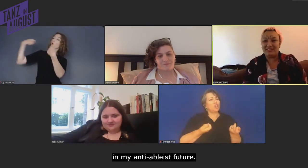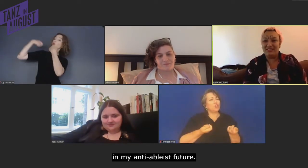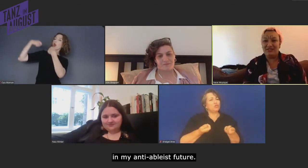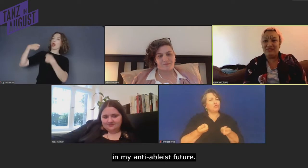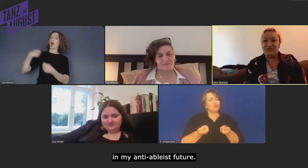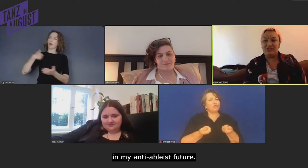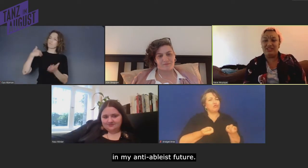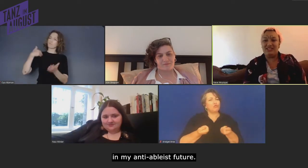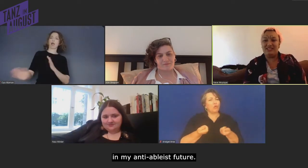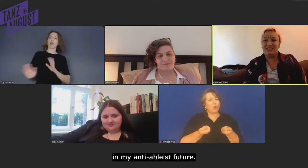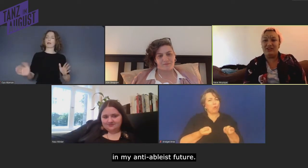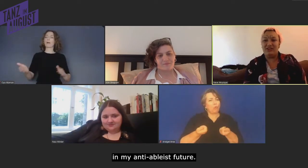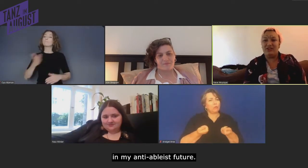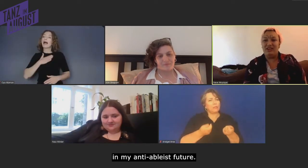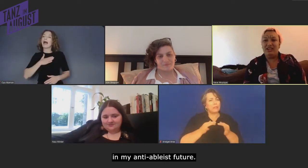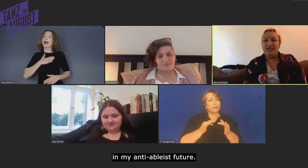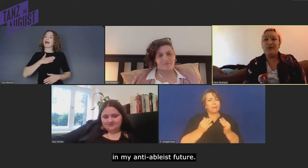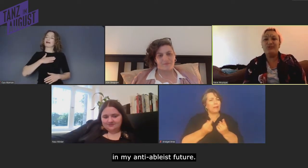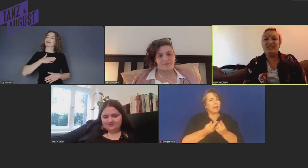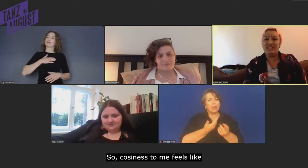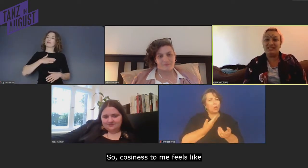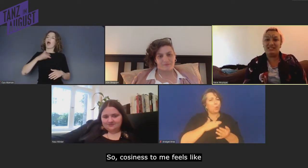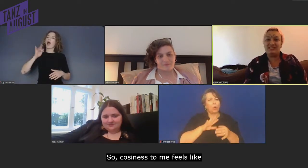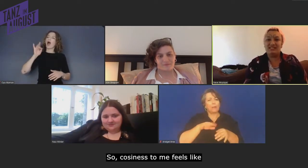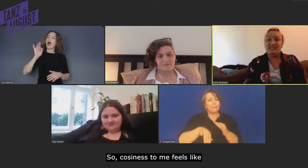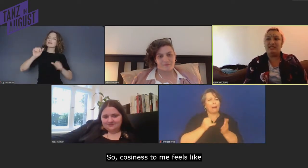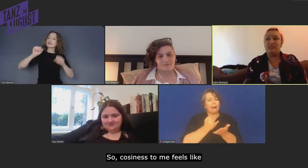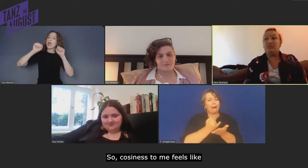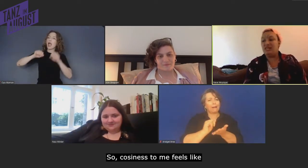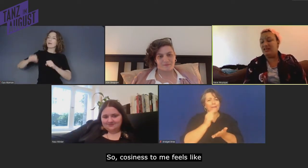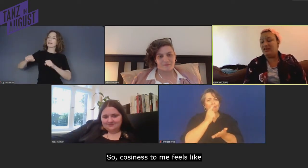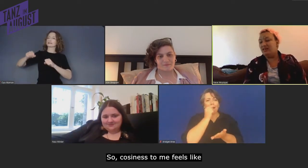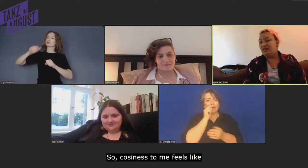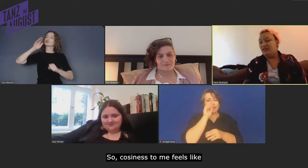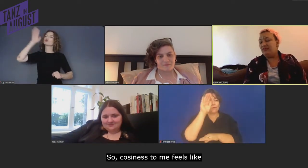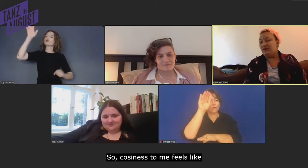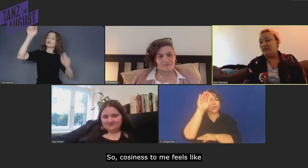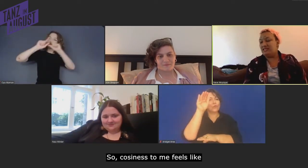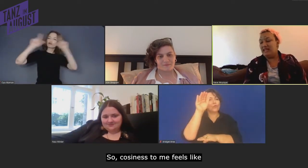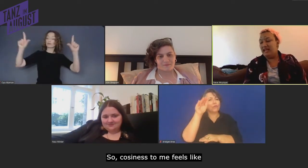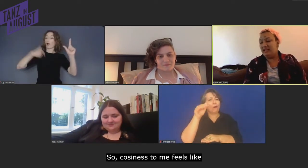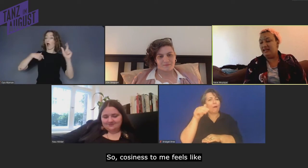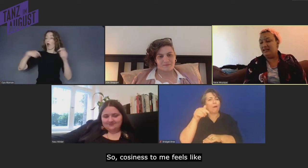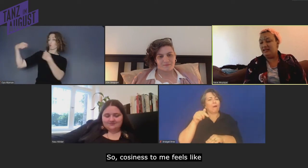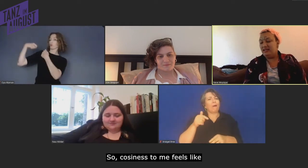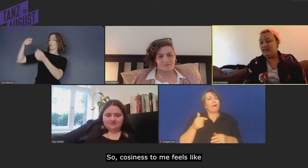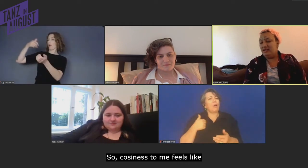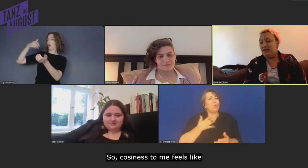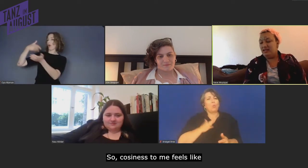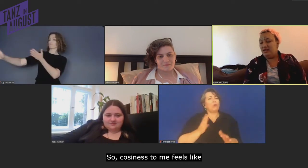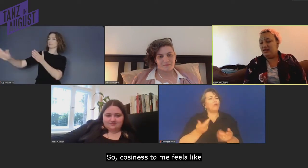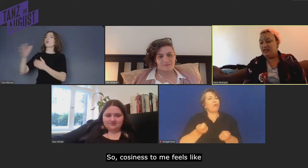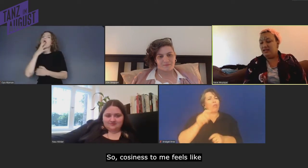anti-ableist future. So coziness to me feels like